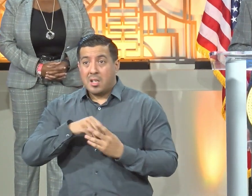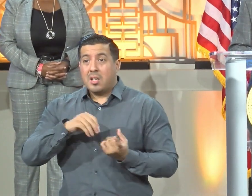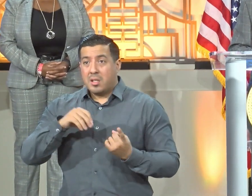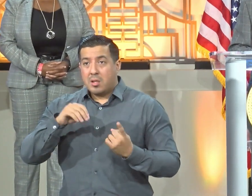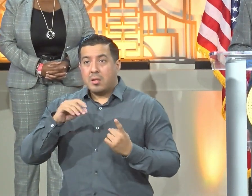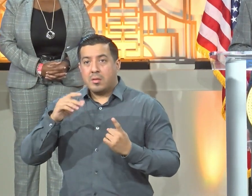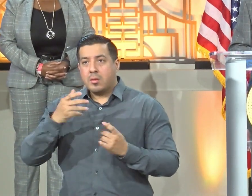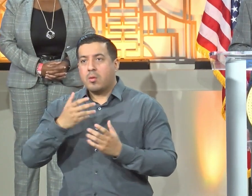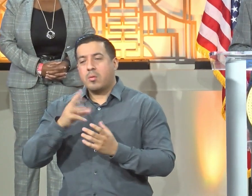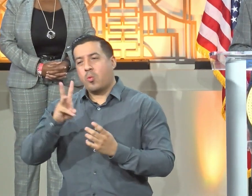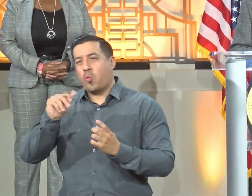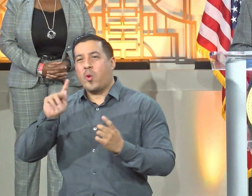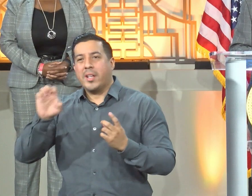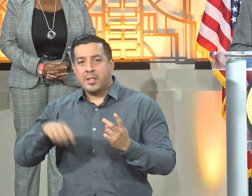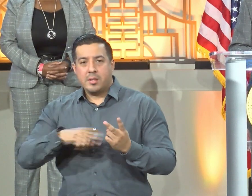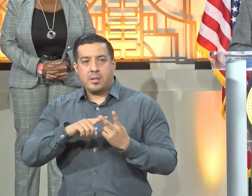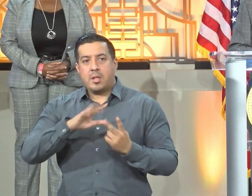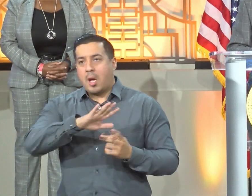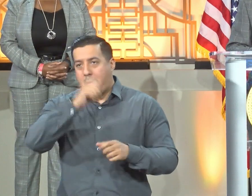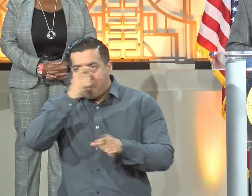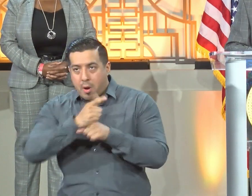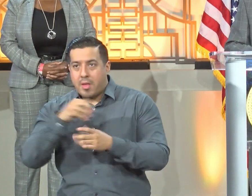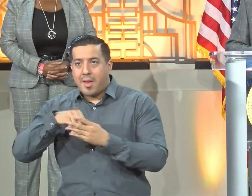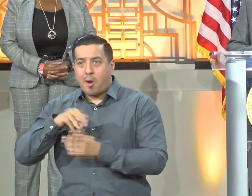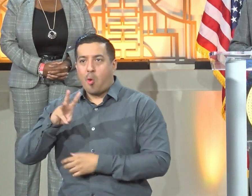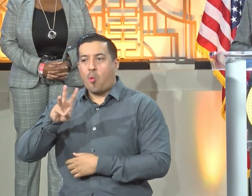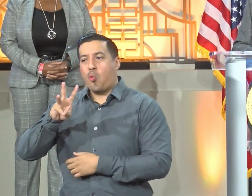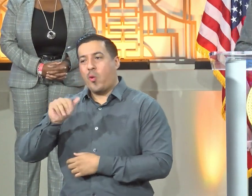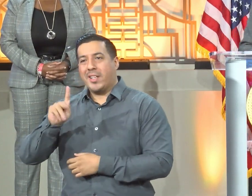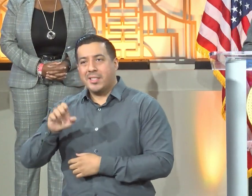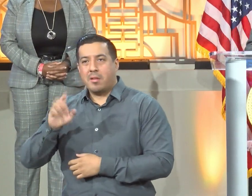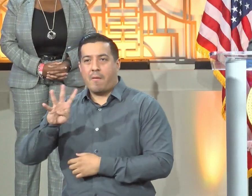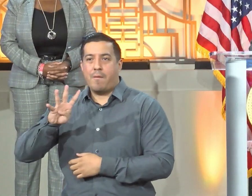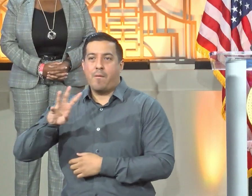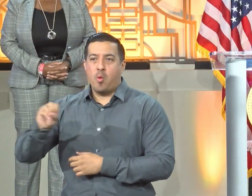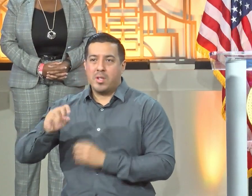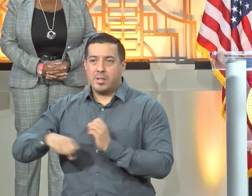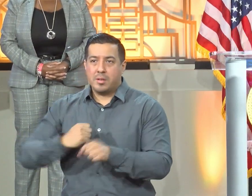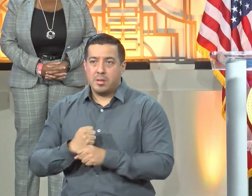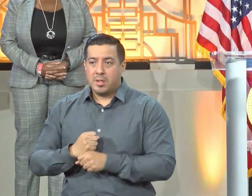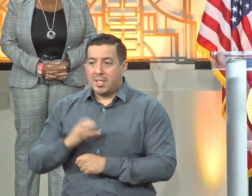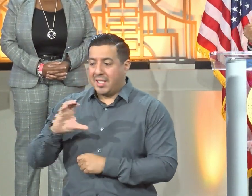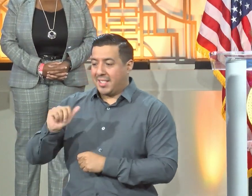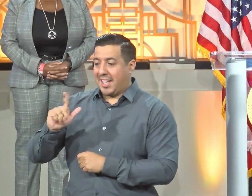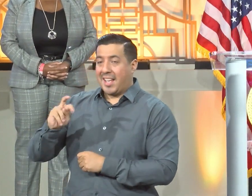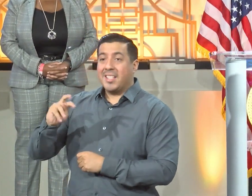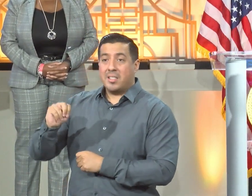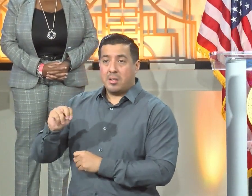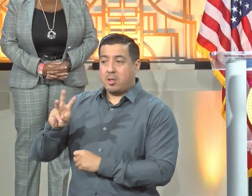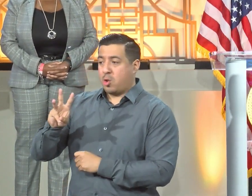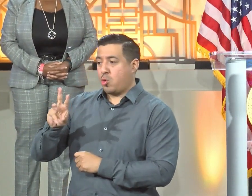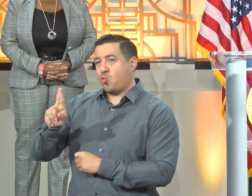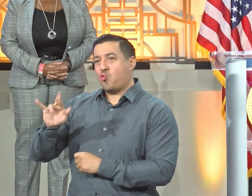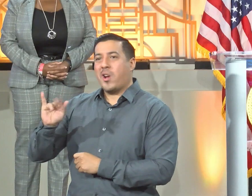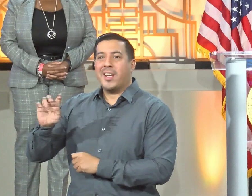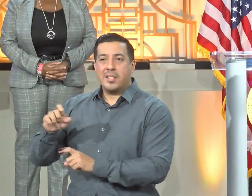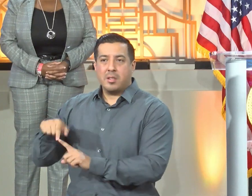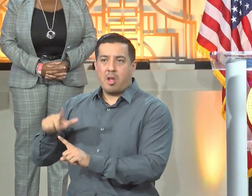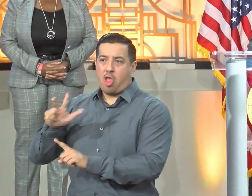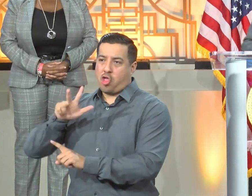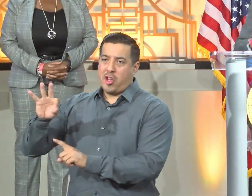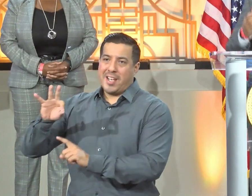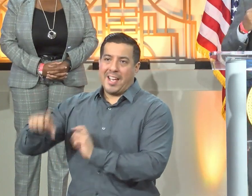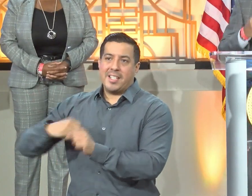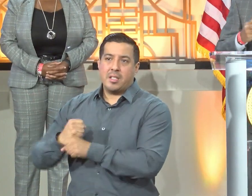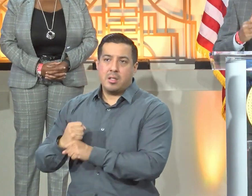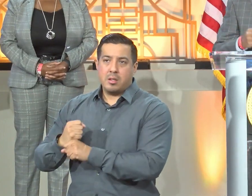in solid waste, 41 years. Carolyn Wright has been with the city 37, 39 years,